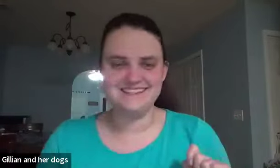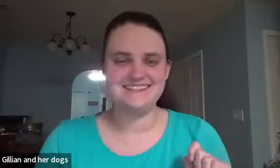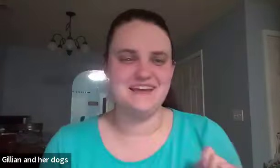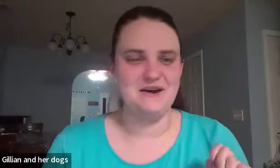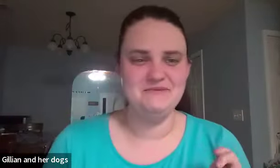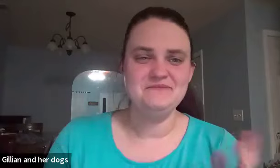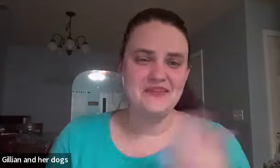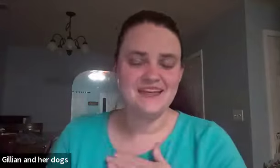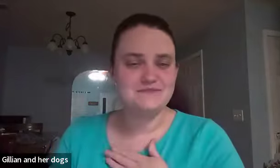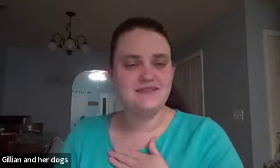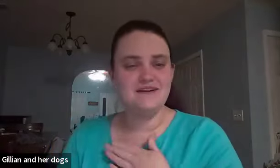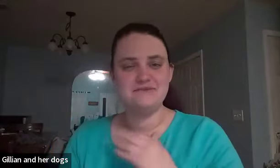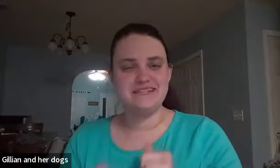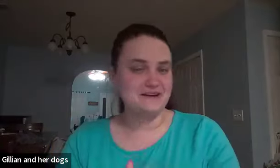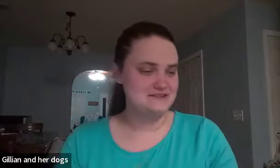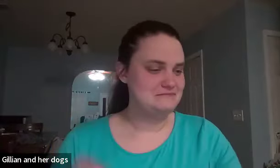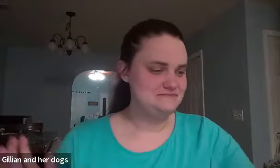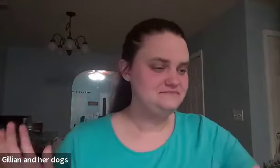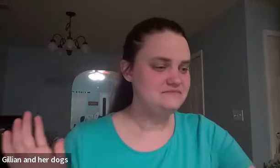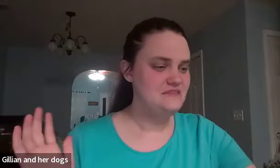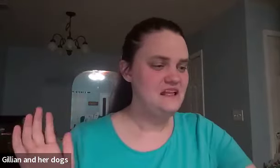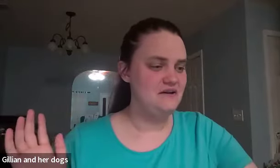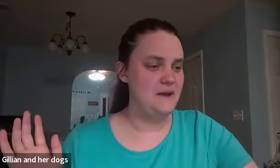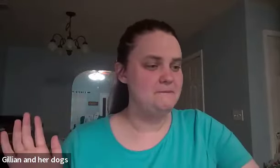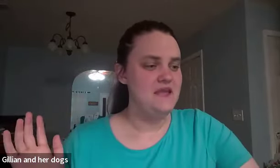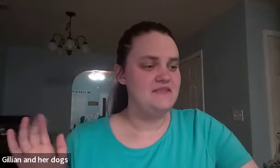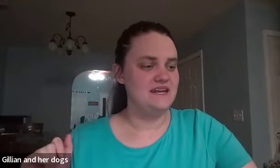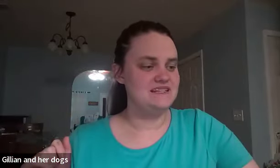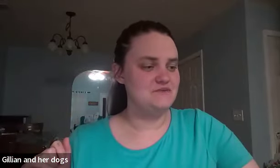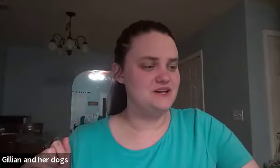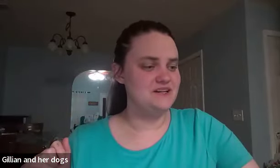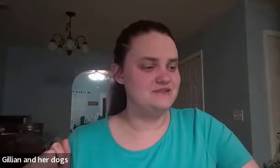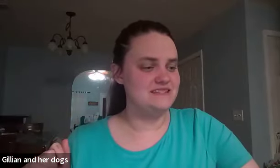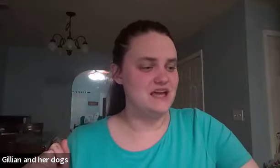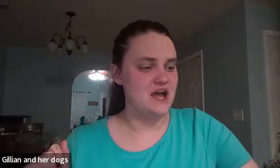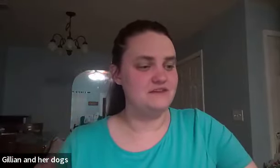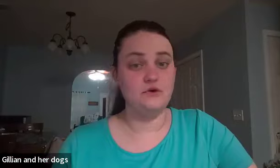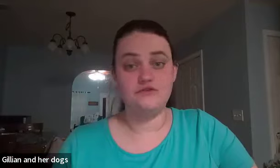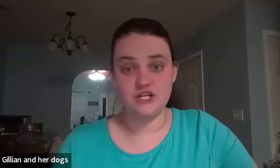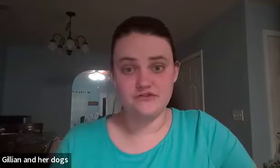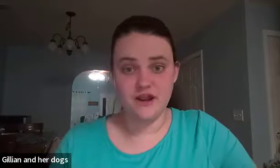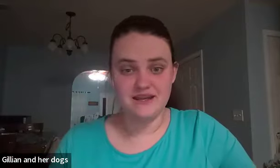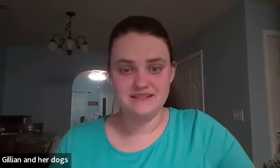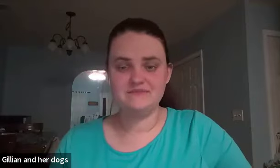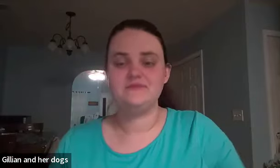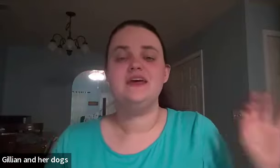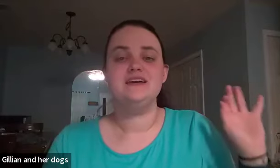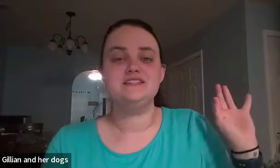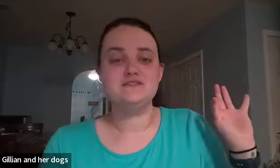kinds. So that's my love for potatoes. Okay. The next time we're going to do is the sign for French fries. So the